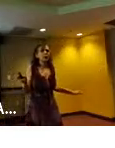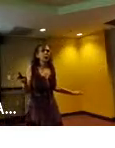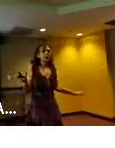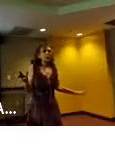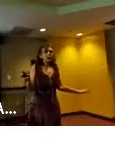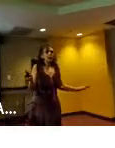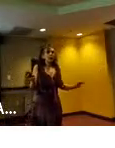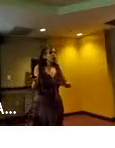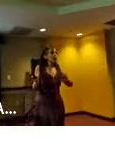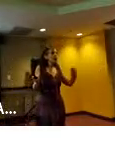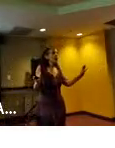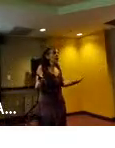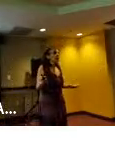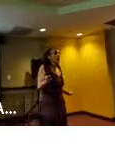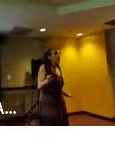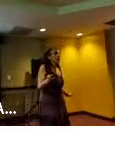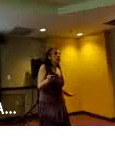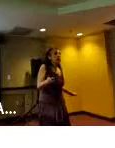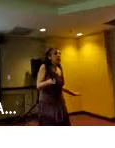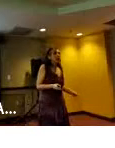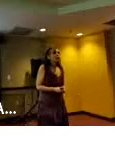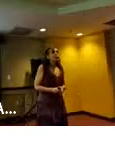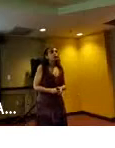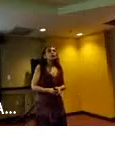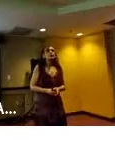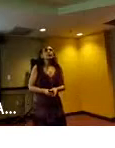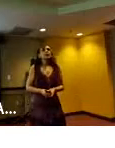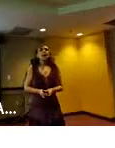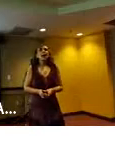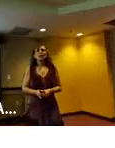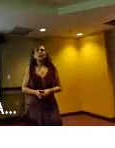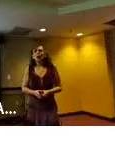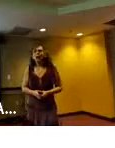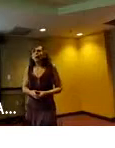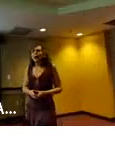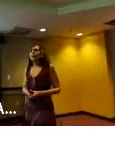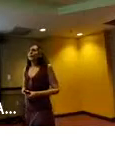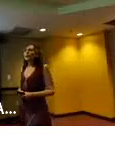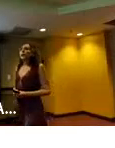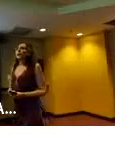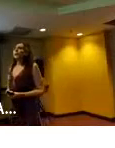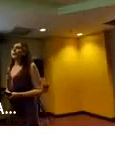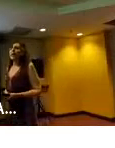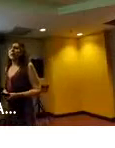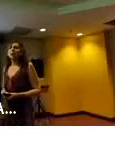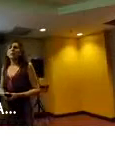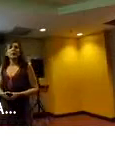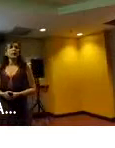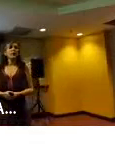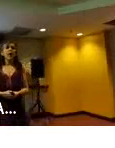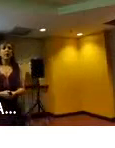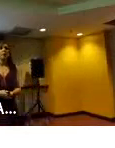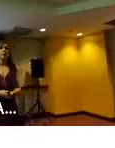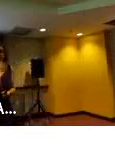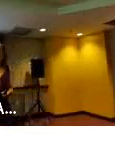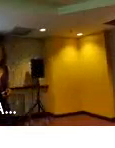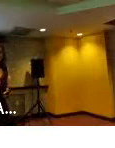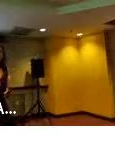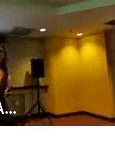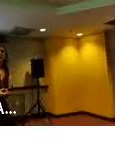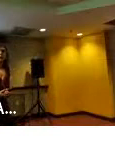out of favor. We don't hear it as much. And there's a good reason for that. And that reason is that we figured out